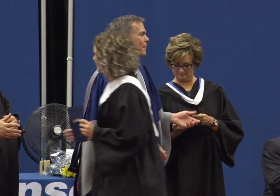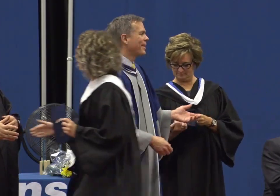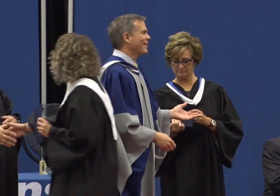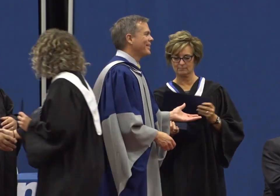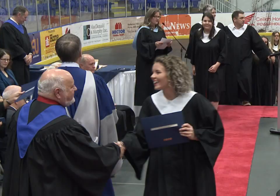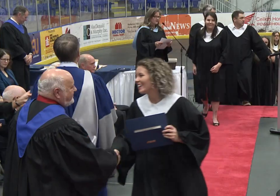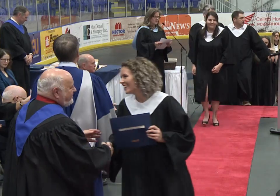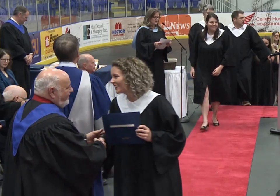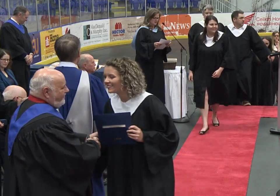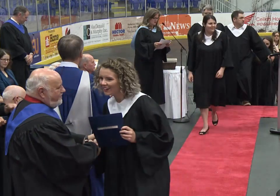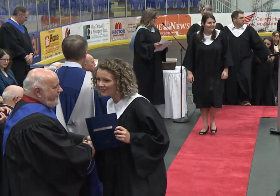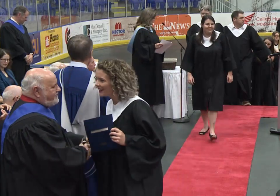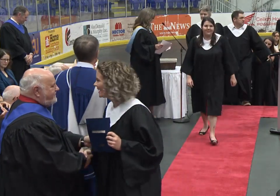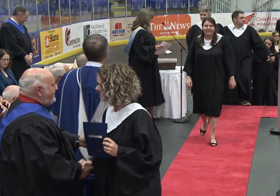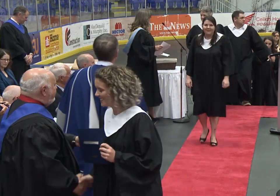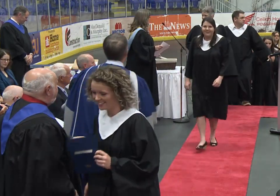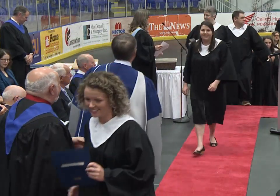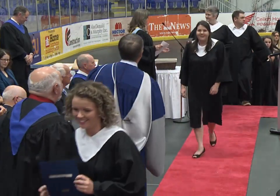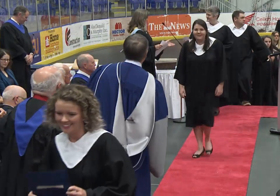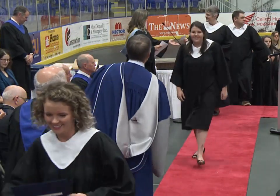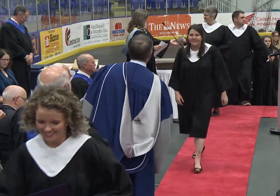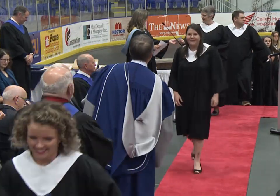Shelby Frazier, with honors.